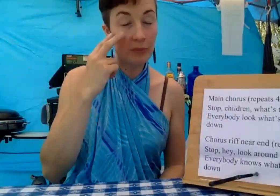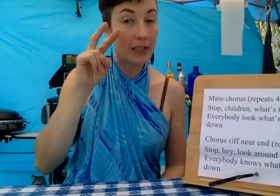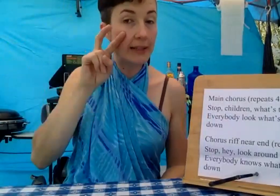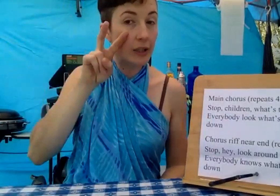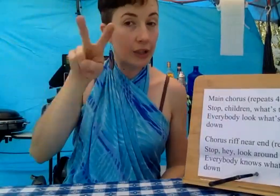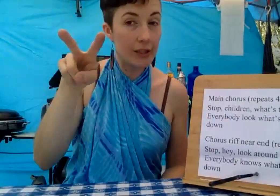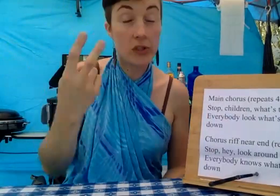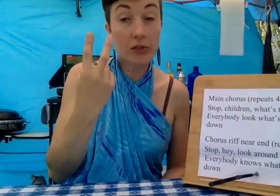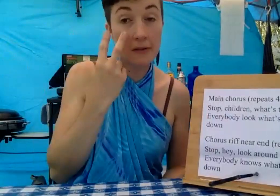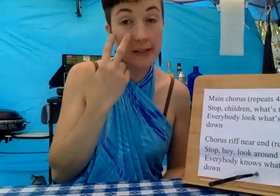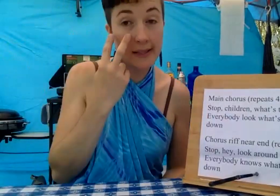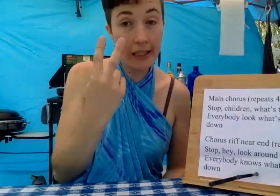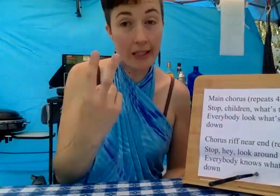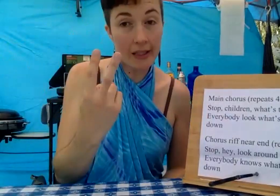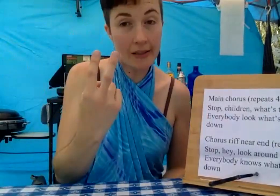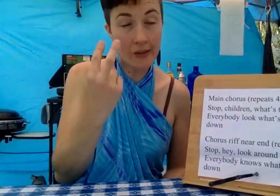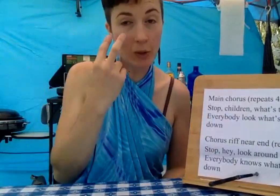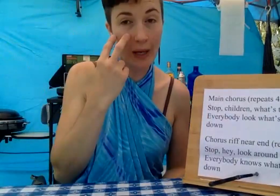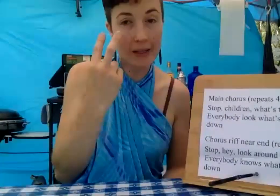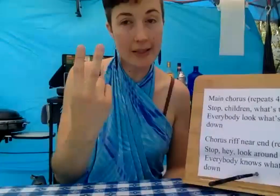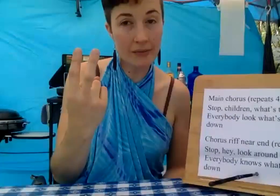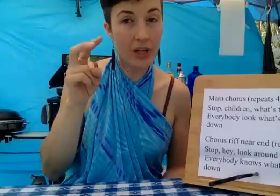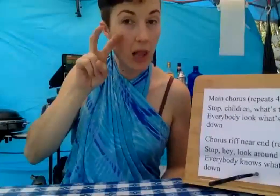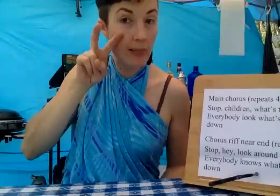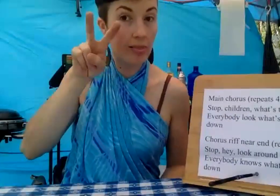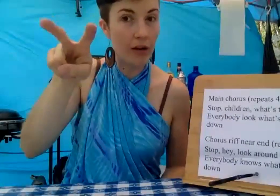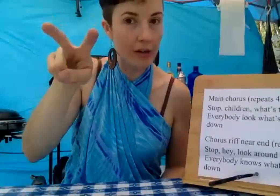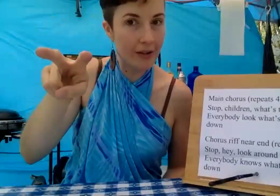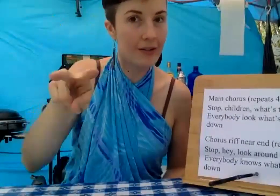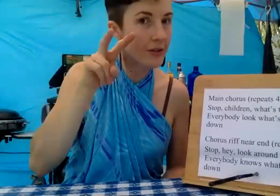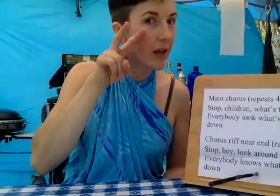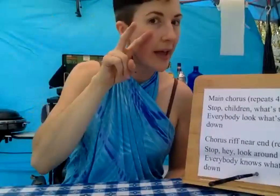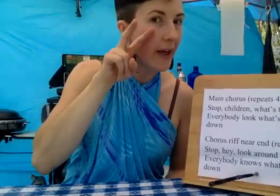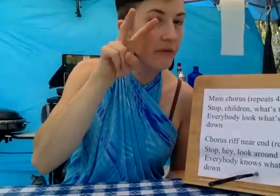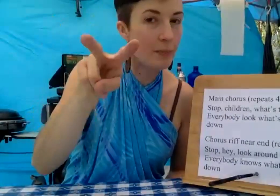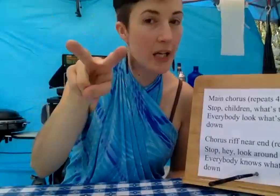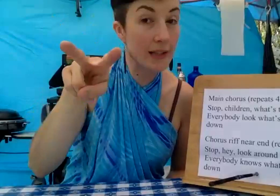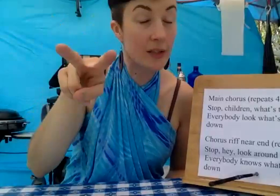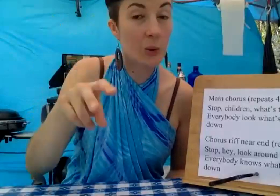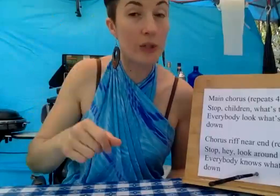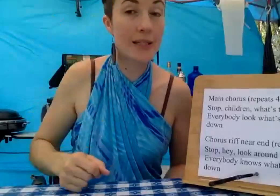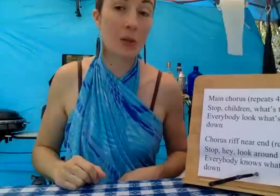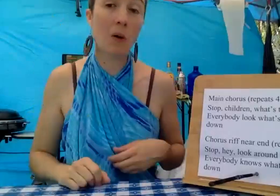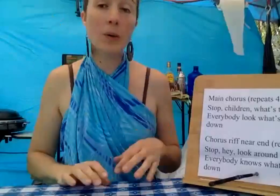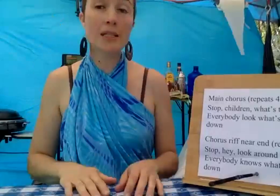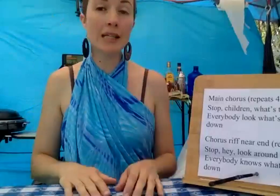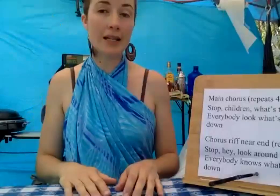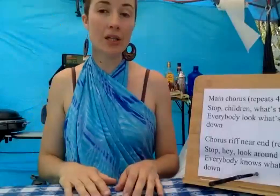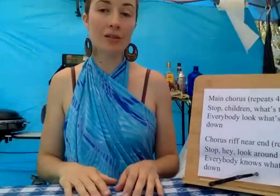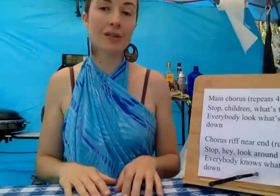Everybody look." So you know, see is more passive. Look. Everybody look what's going down.